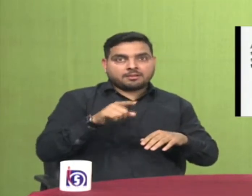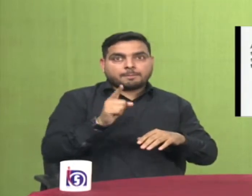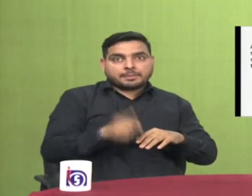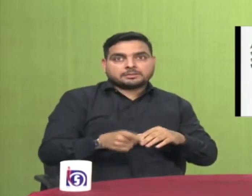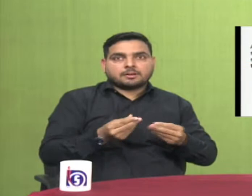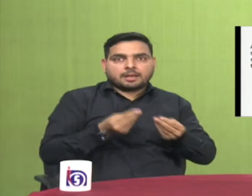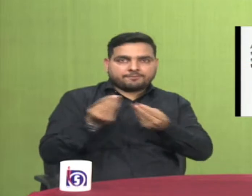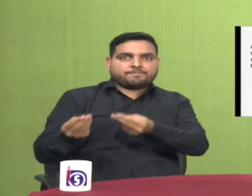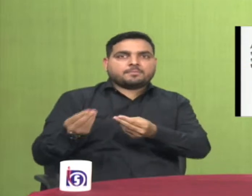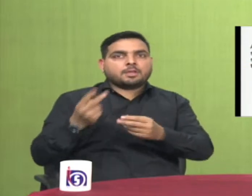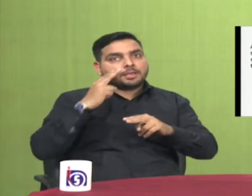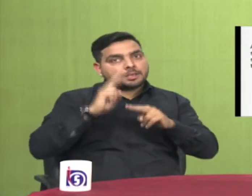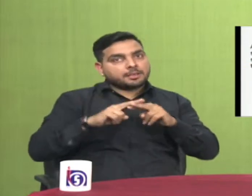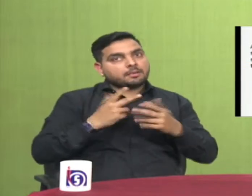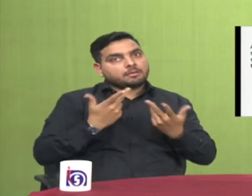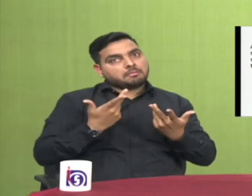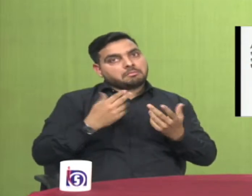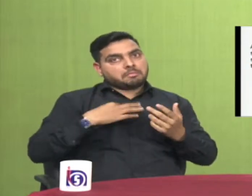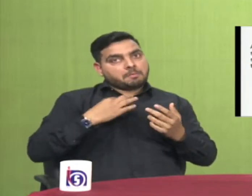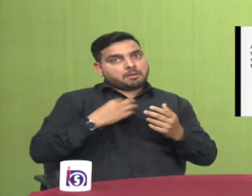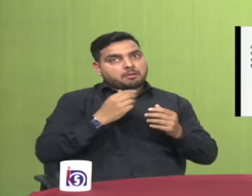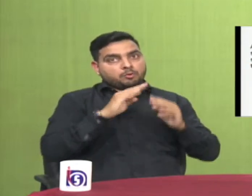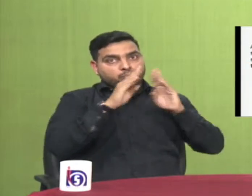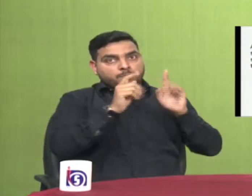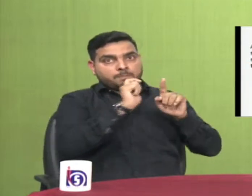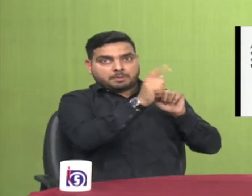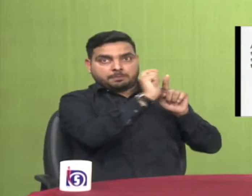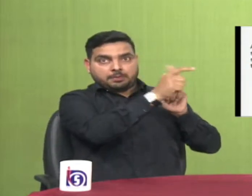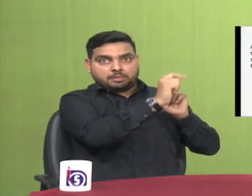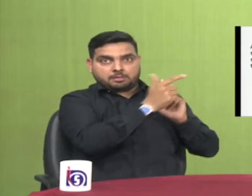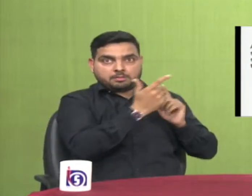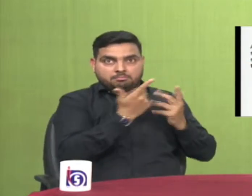A child's garment should be comfortable,